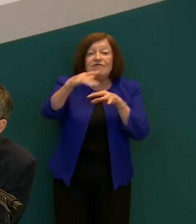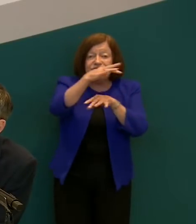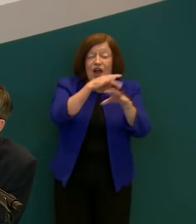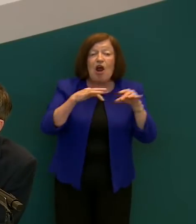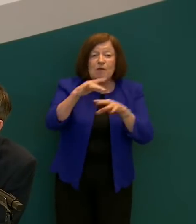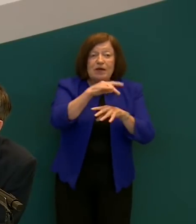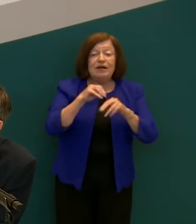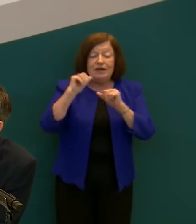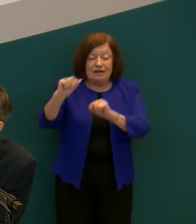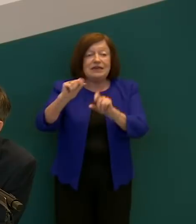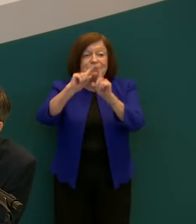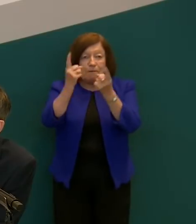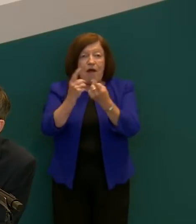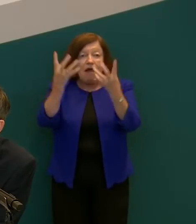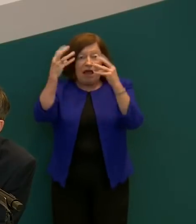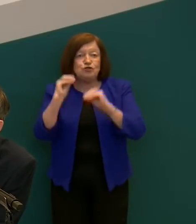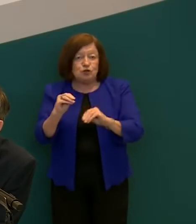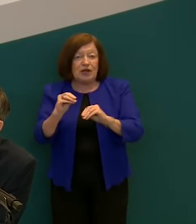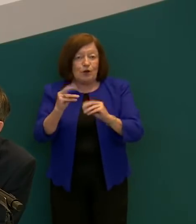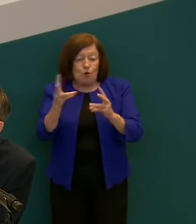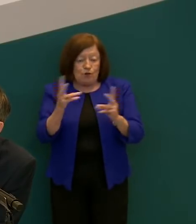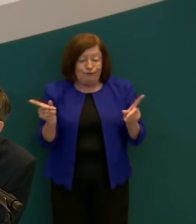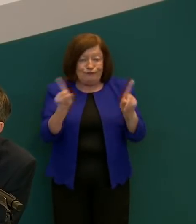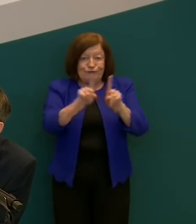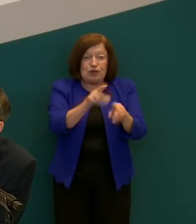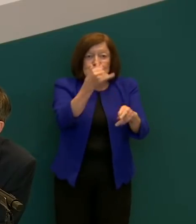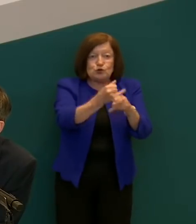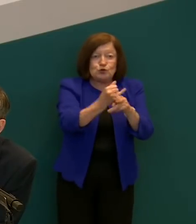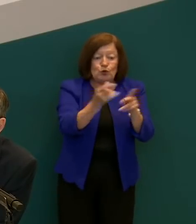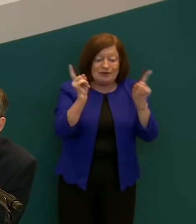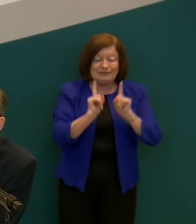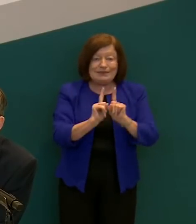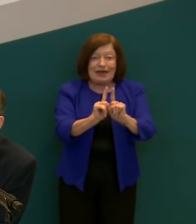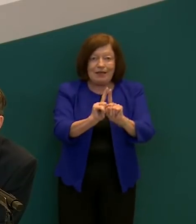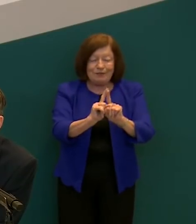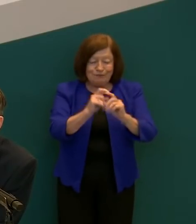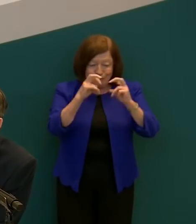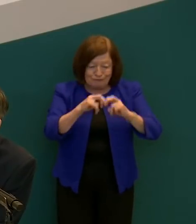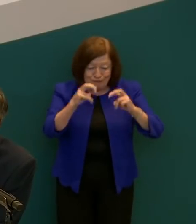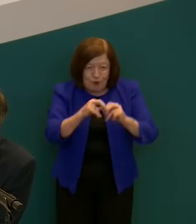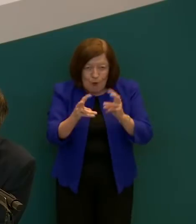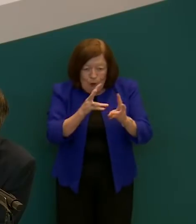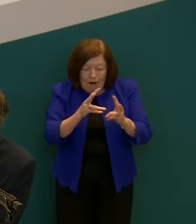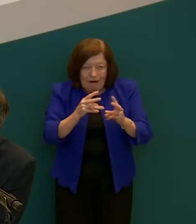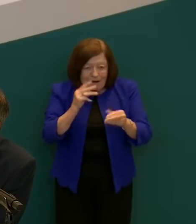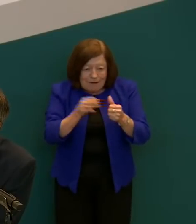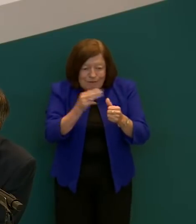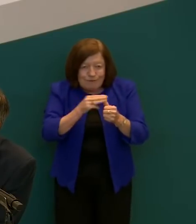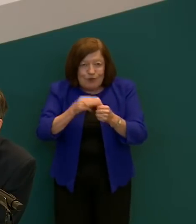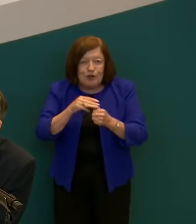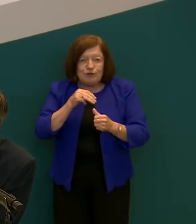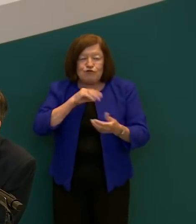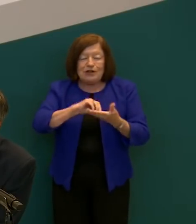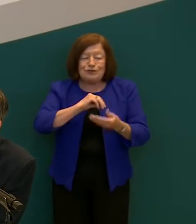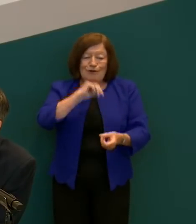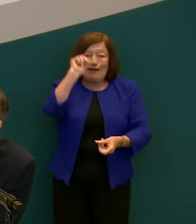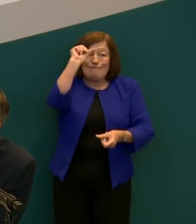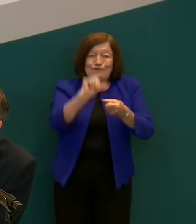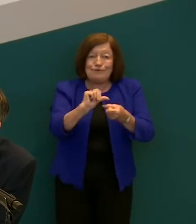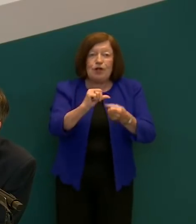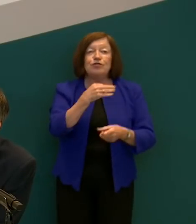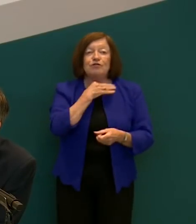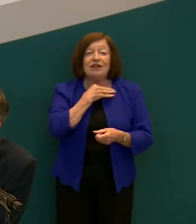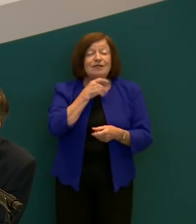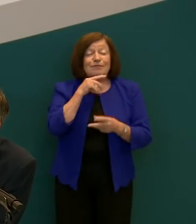know the Department of Education and schools have been working really hard on this to minimise risk. But there is no zero